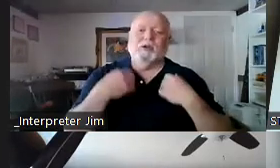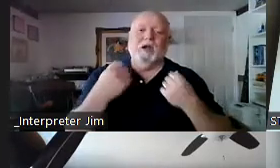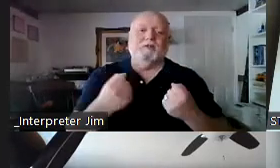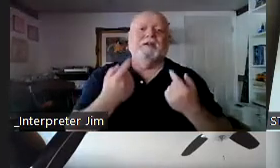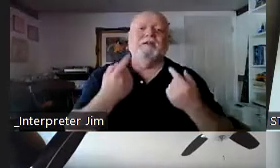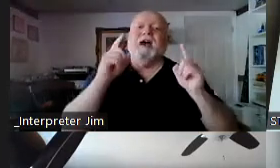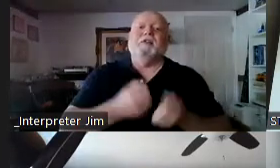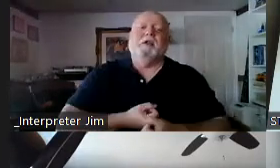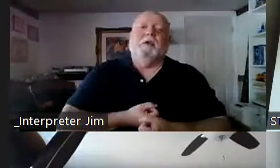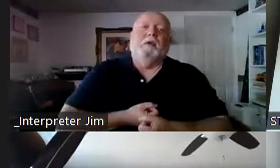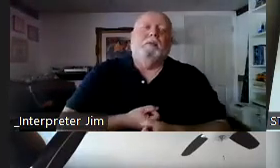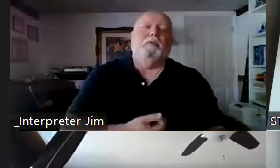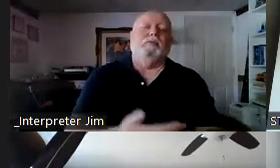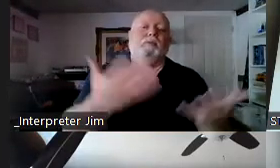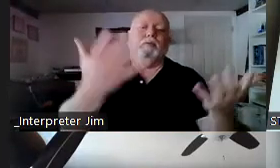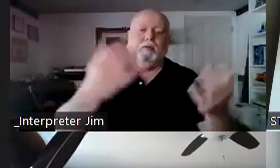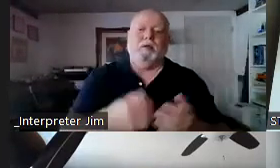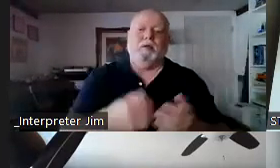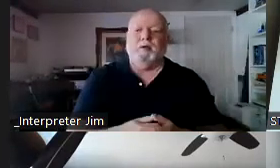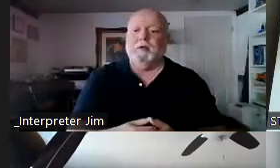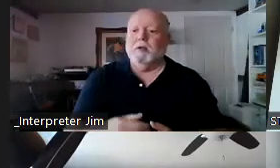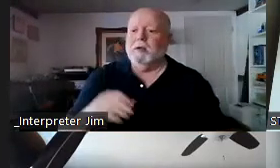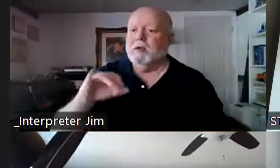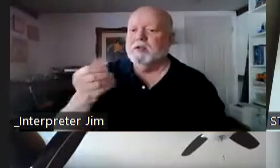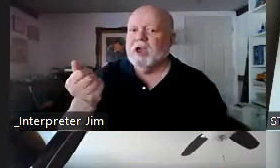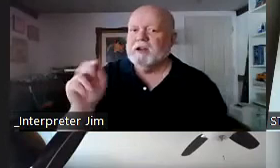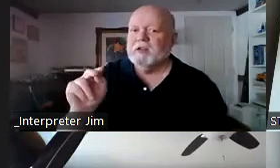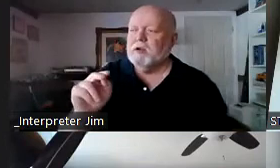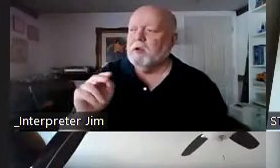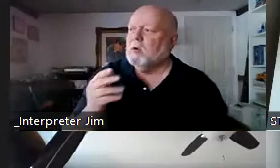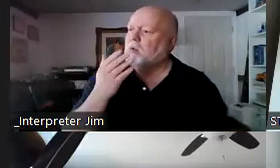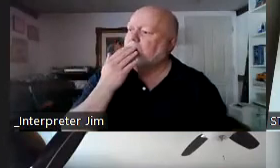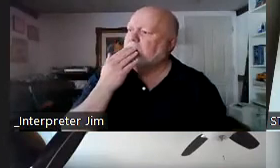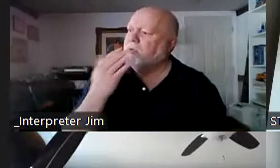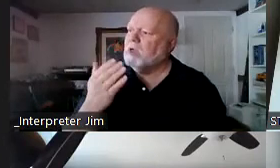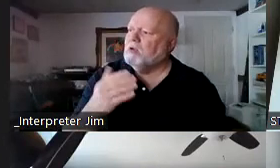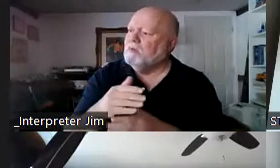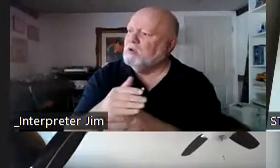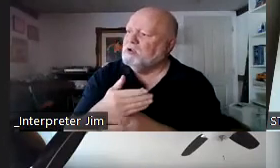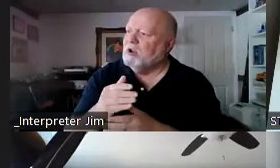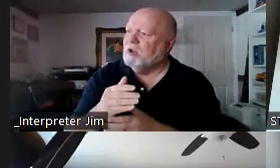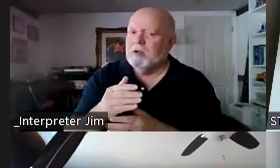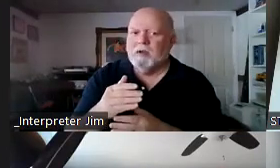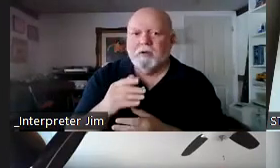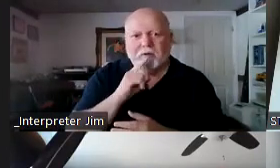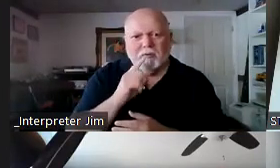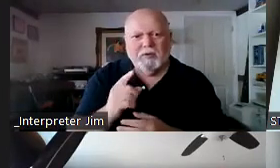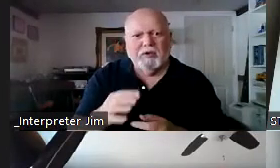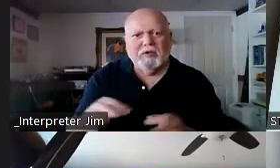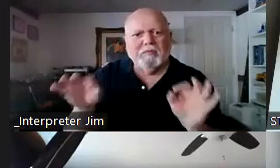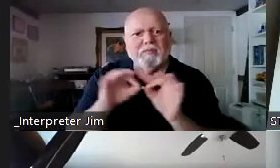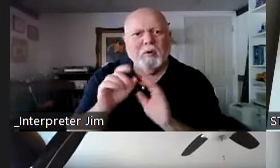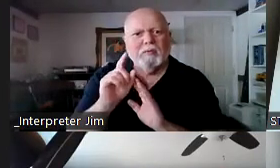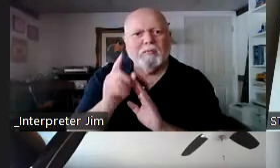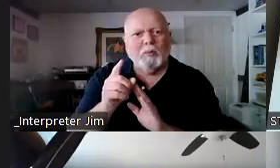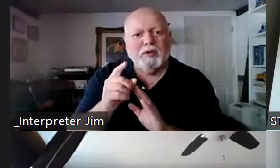Thank you for sharing that. That must have been a very profound moment to see that jackpot strike and then think to yourself,